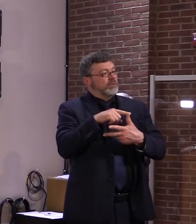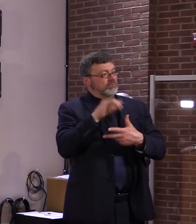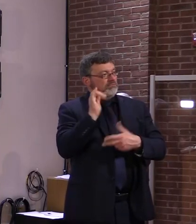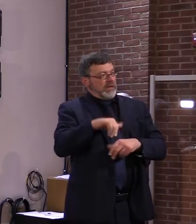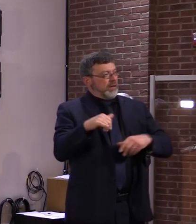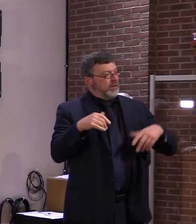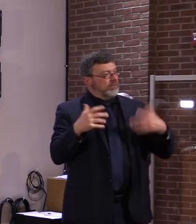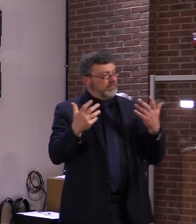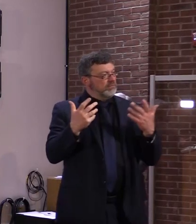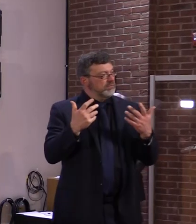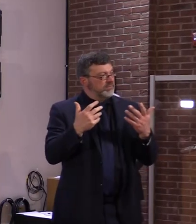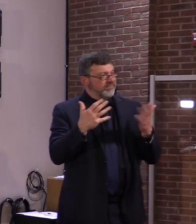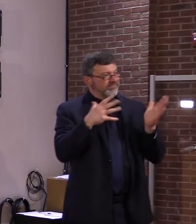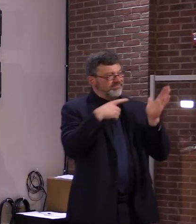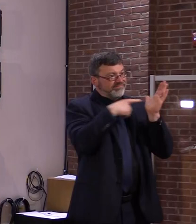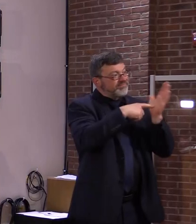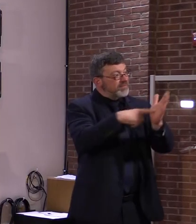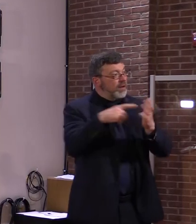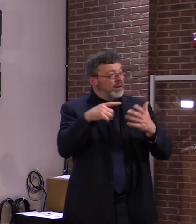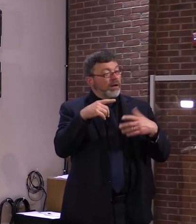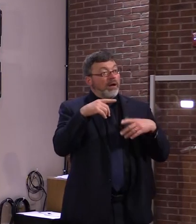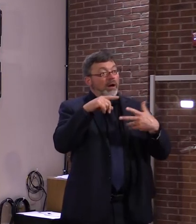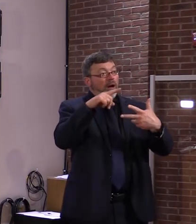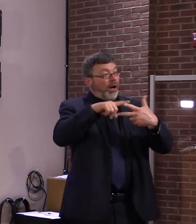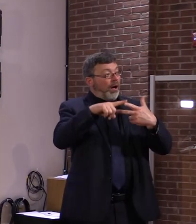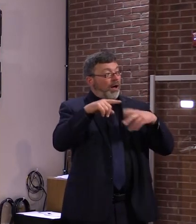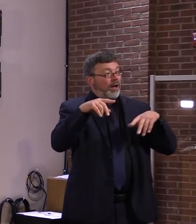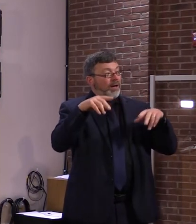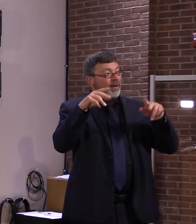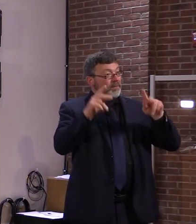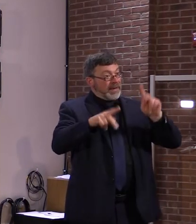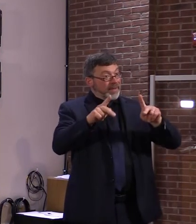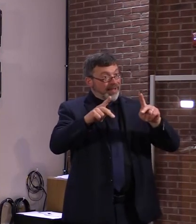the research publications have been coming out in recent months.